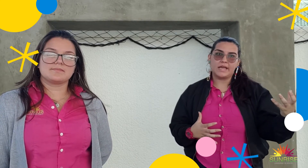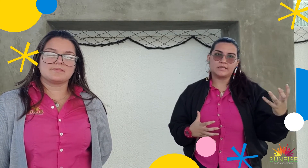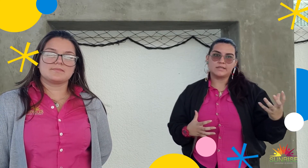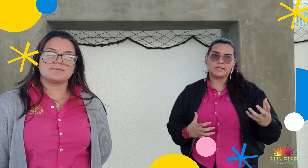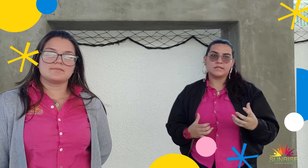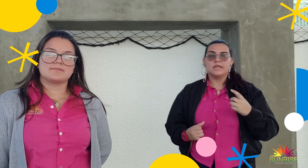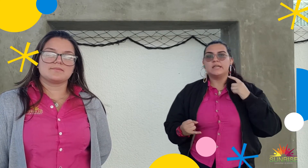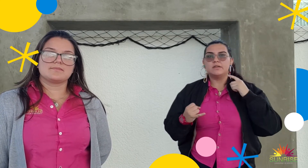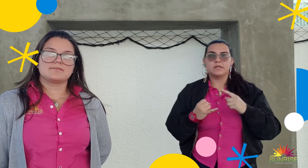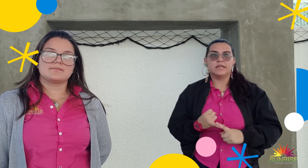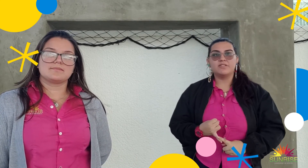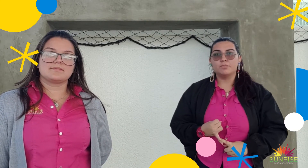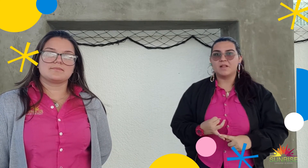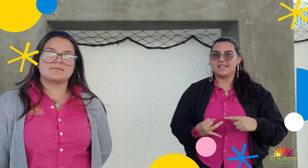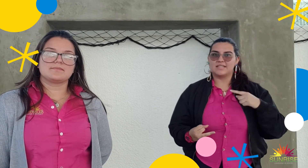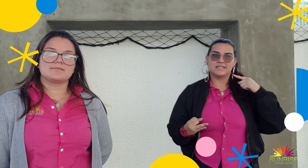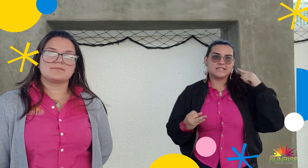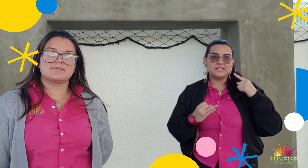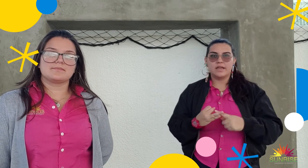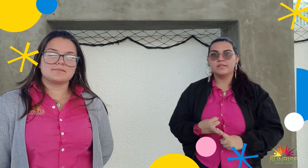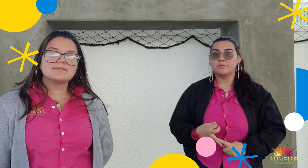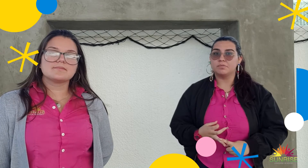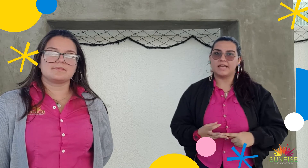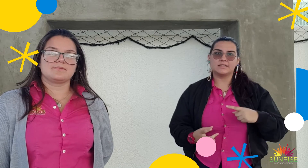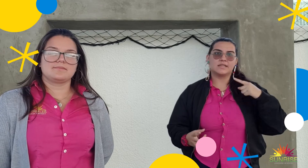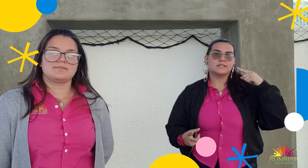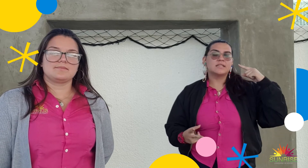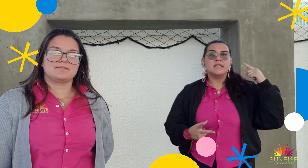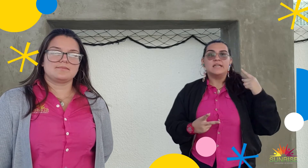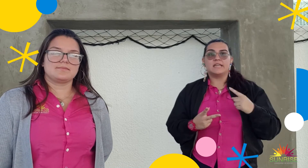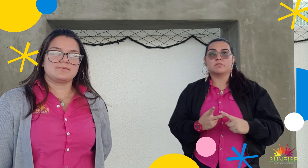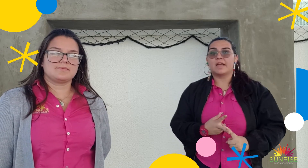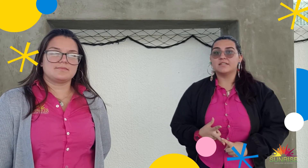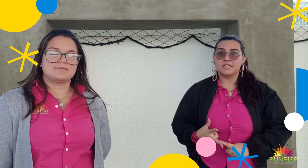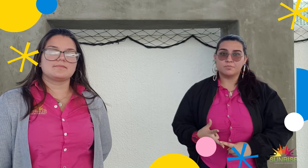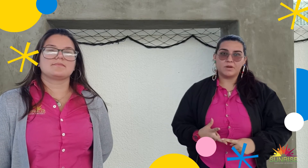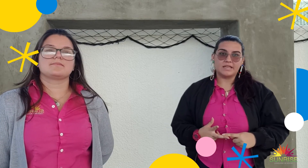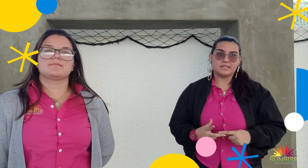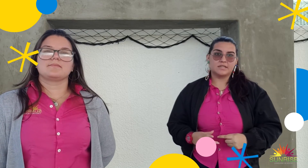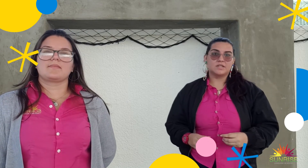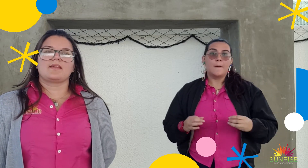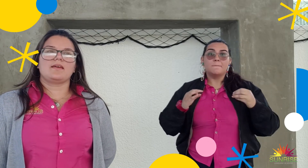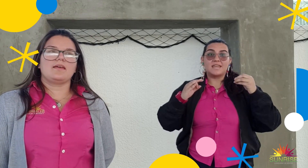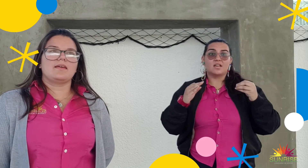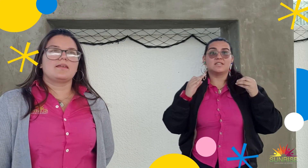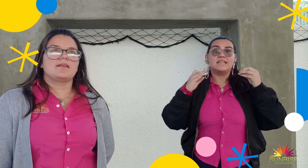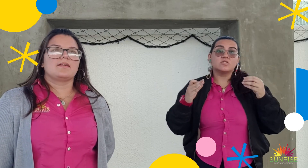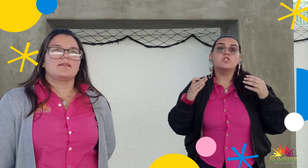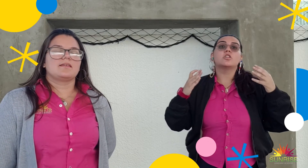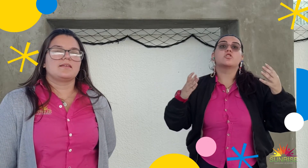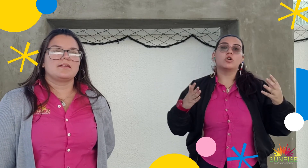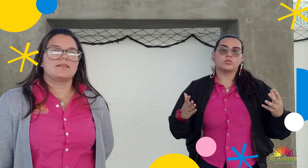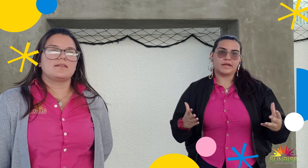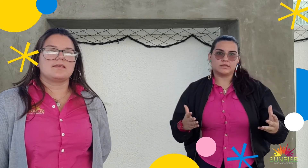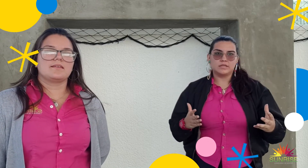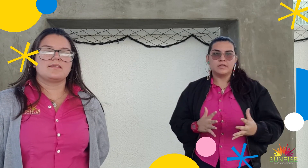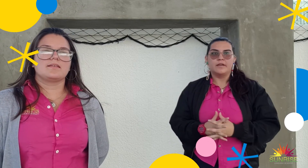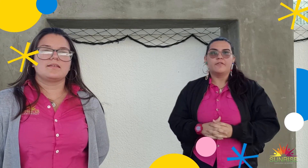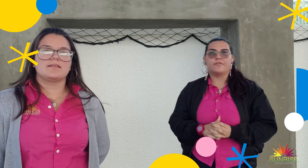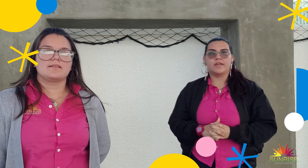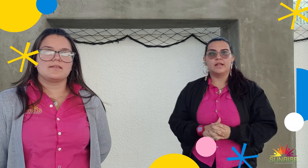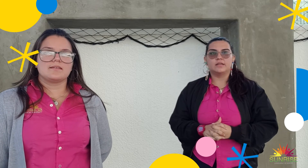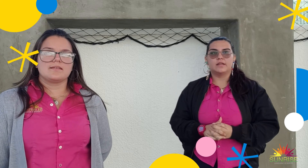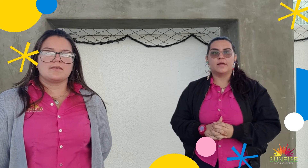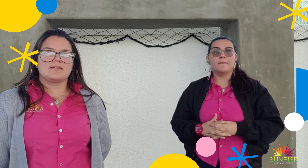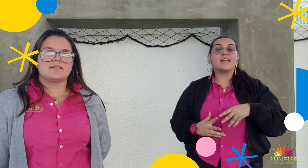those places, in religion places, in gender places, in racist places, because it's not correct